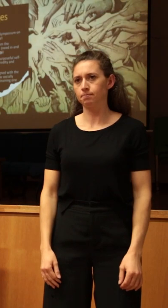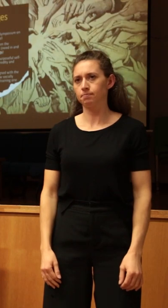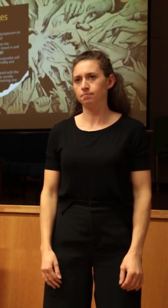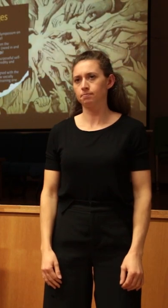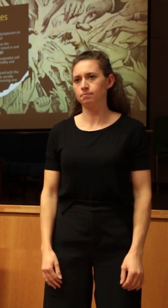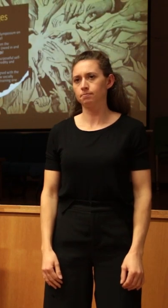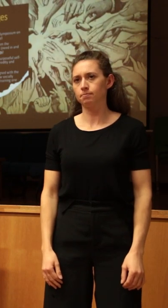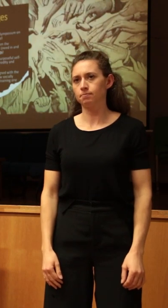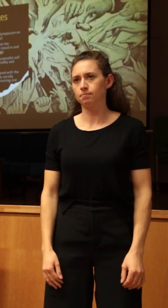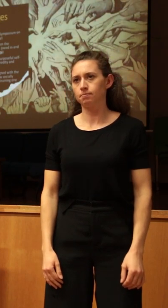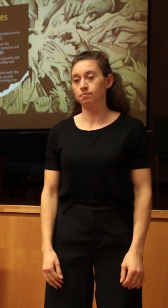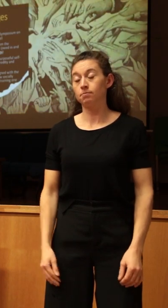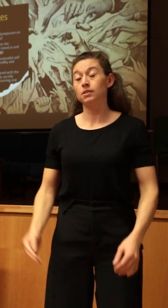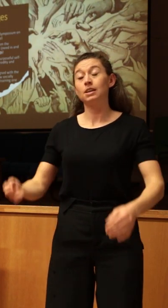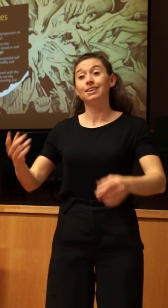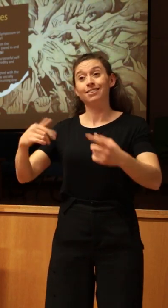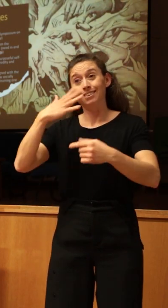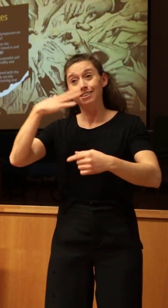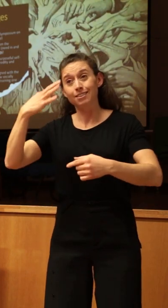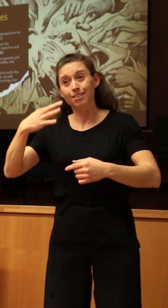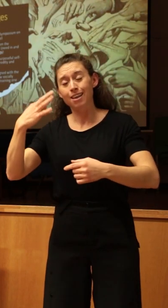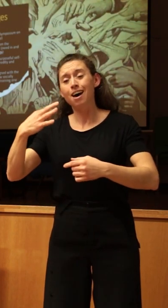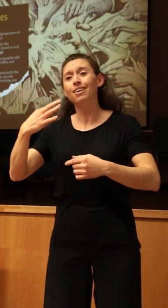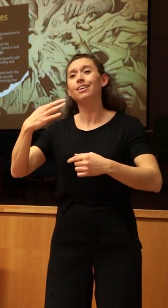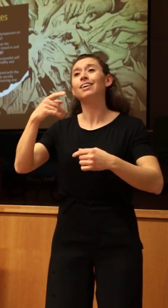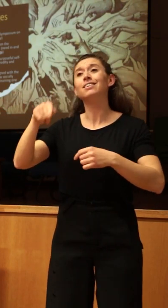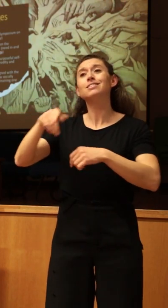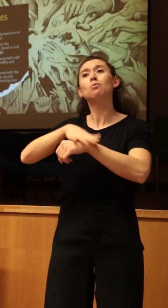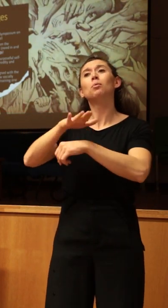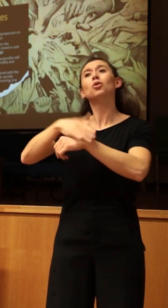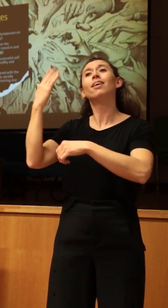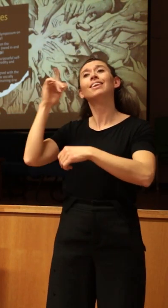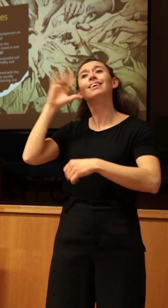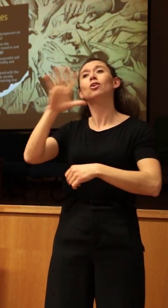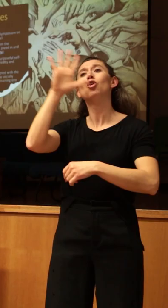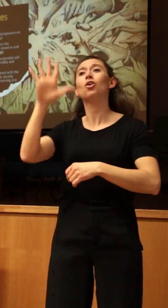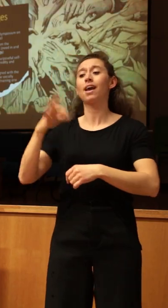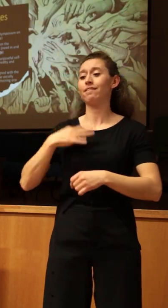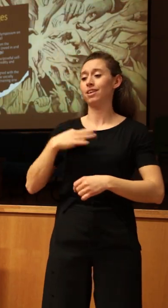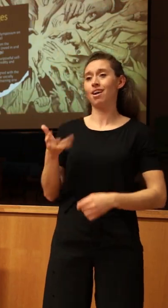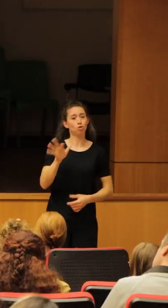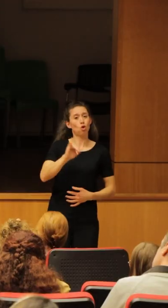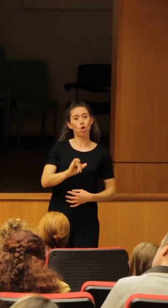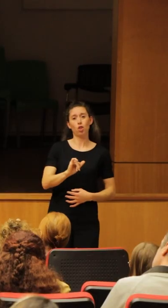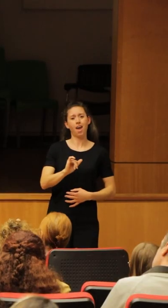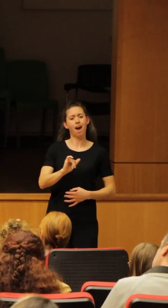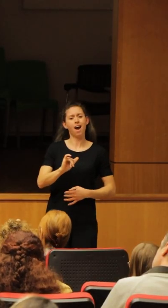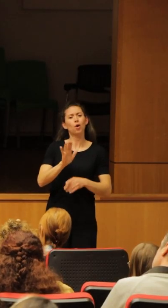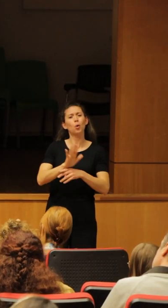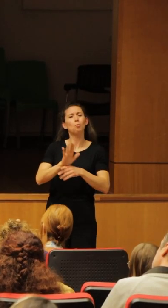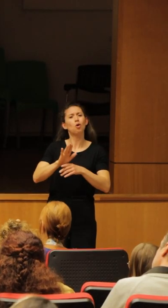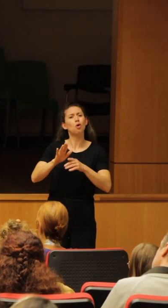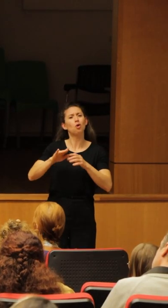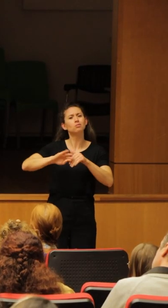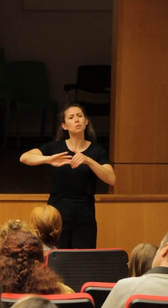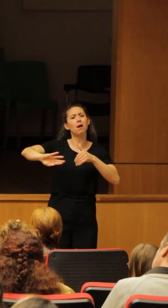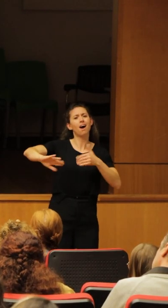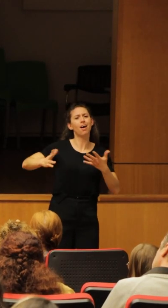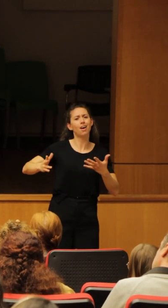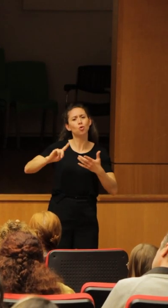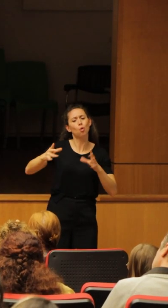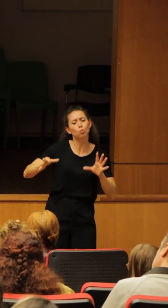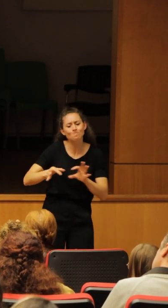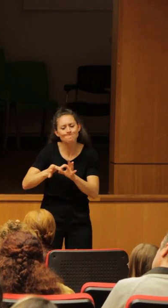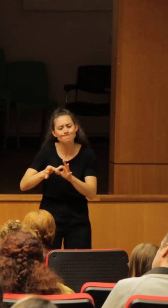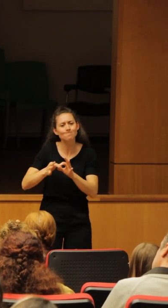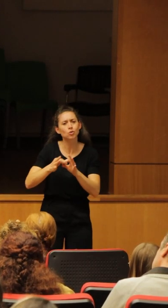sort of separated. Y en realidad, en ese momento la psicología y la vida diaria o cotidiana estaban un poquito separadas también, entonces, bueno, no